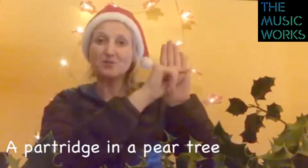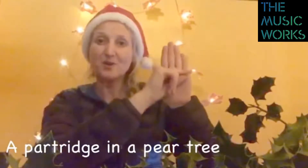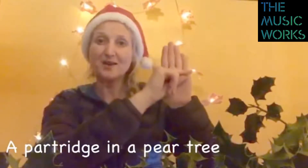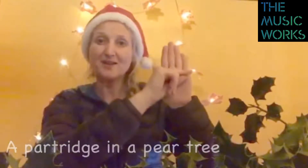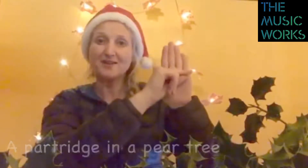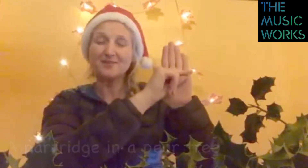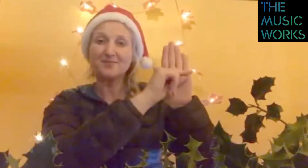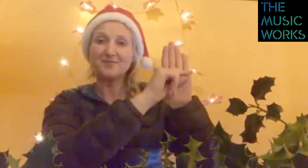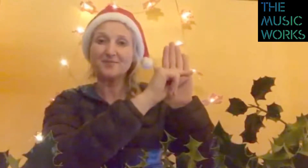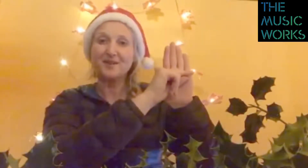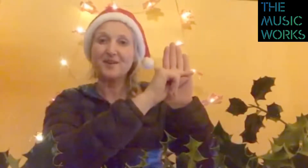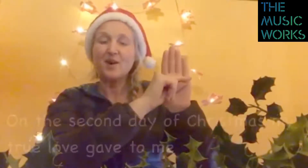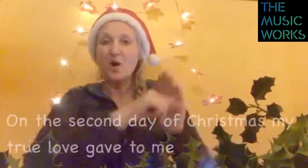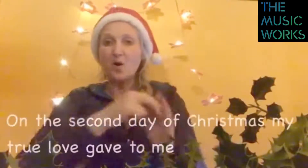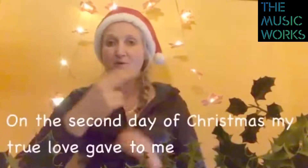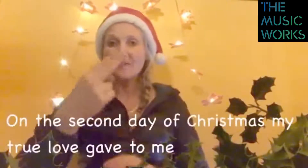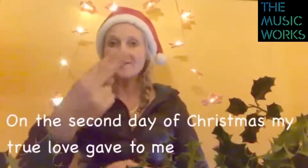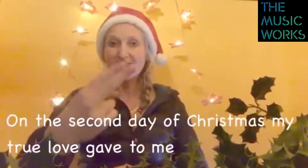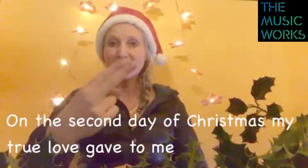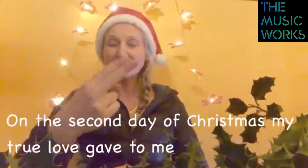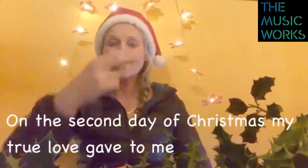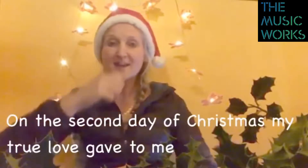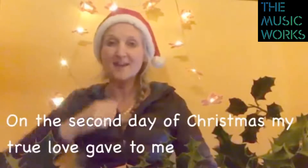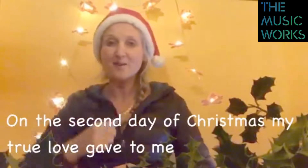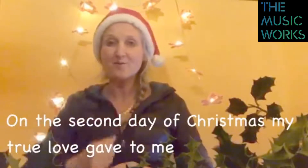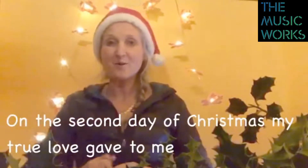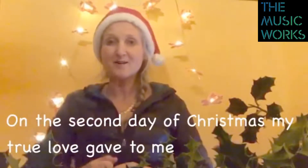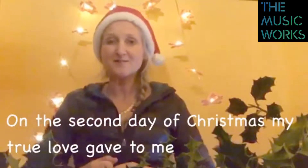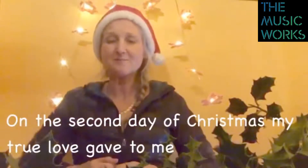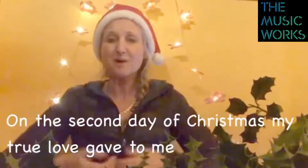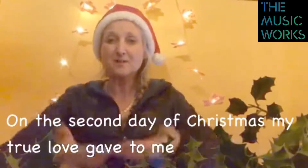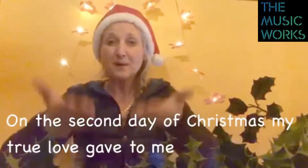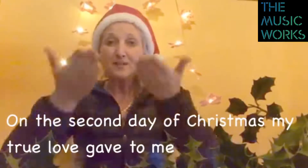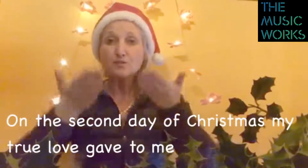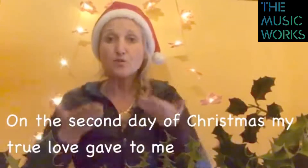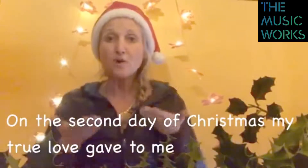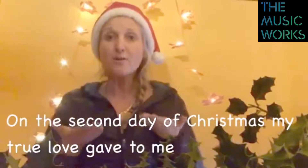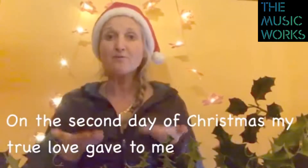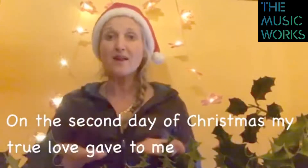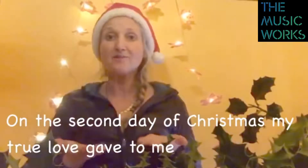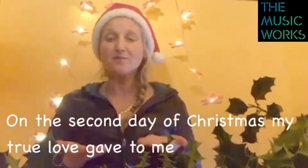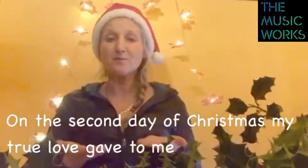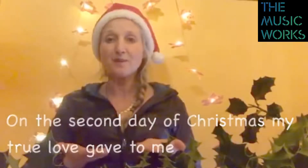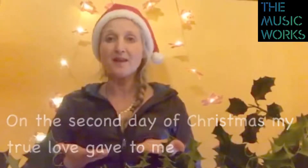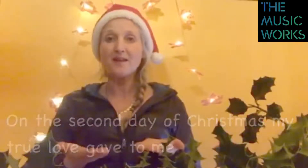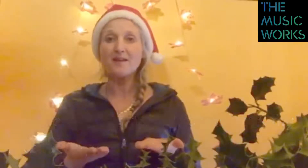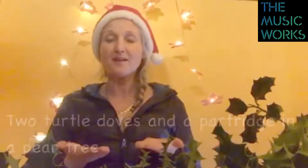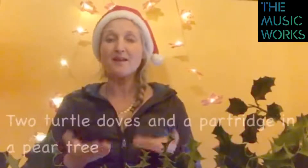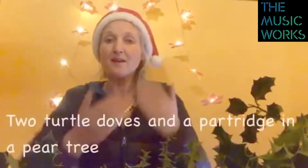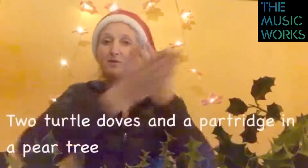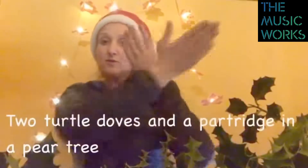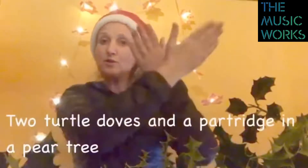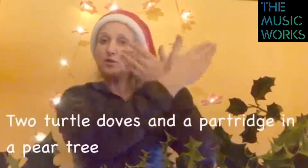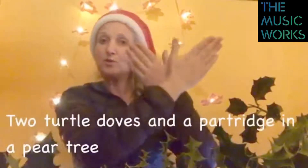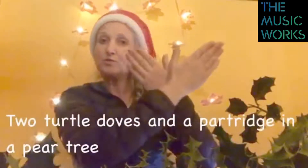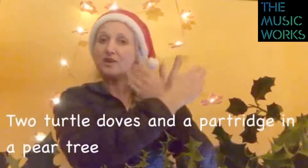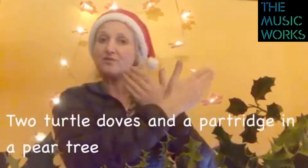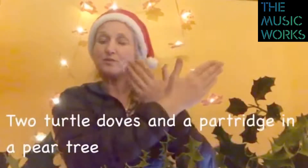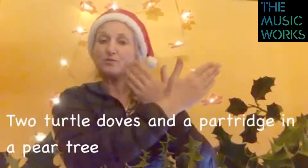tree. On the second day of Christmas, my true love gave to me two turtle